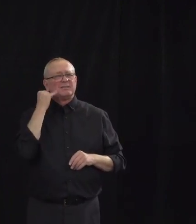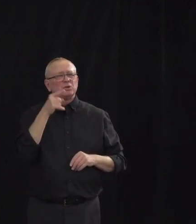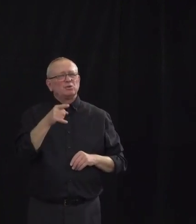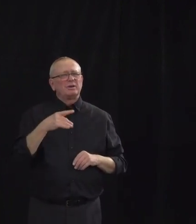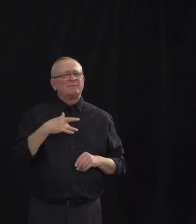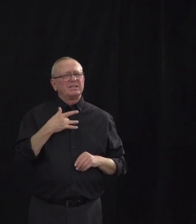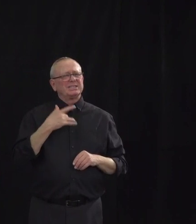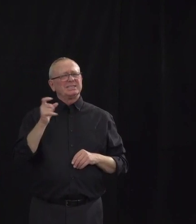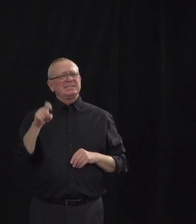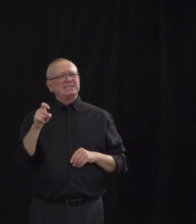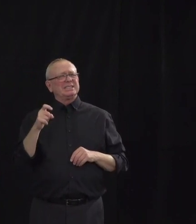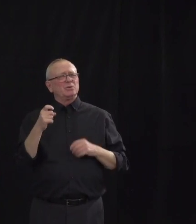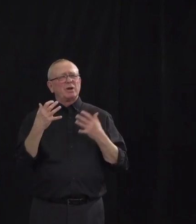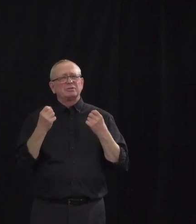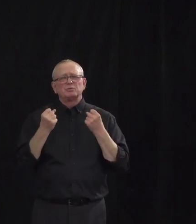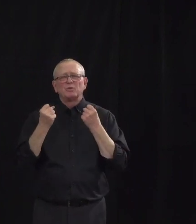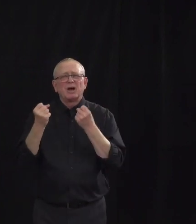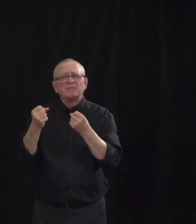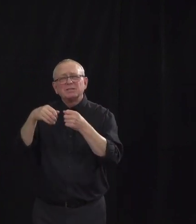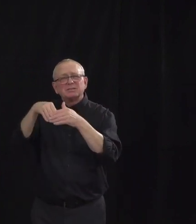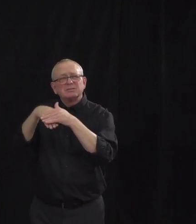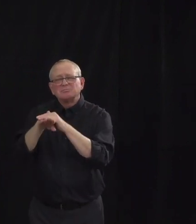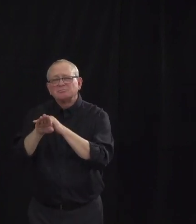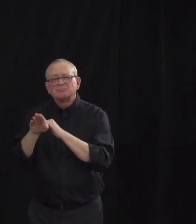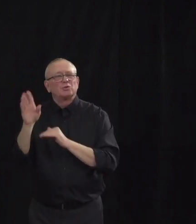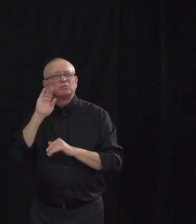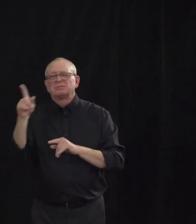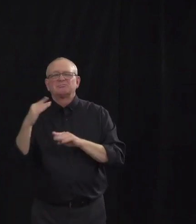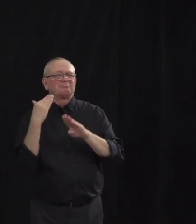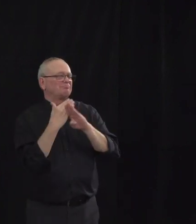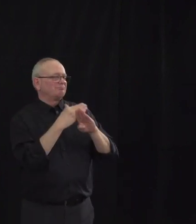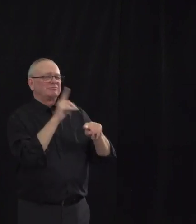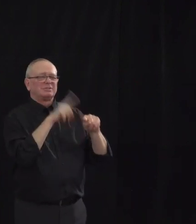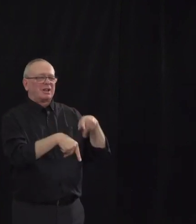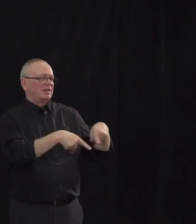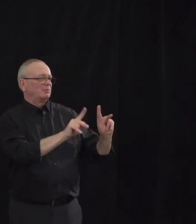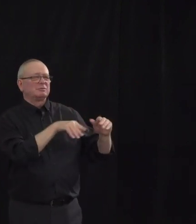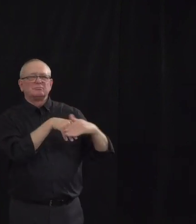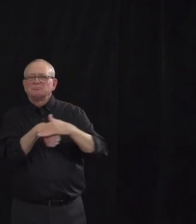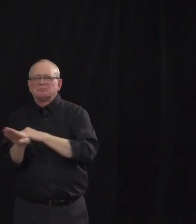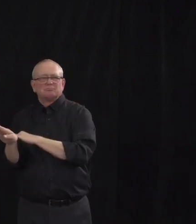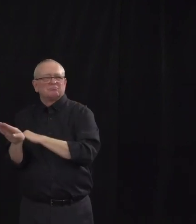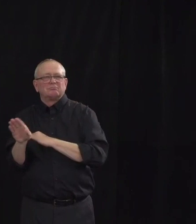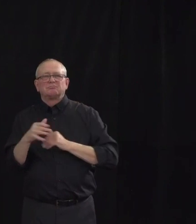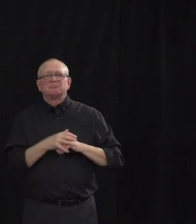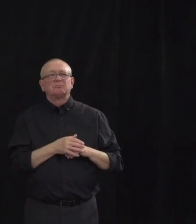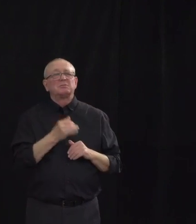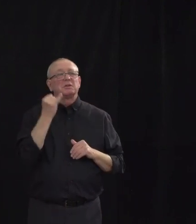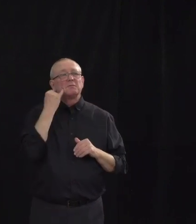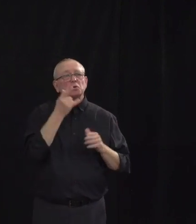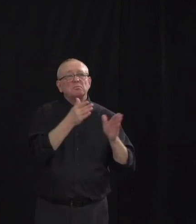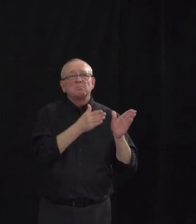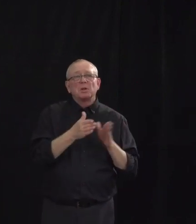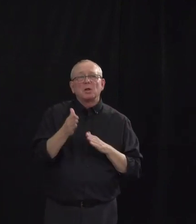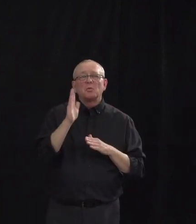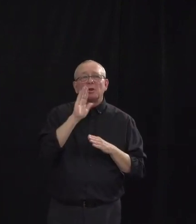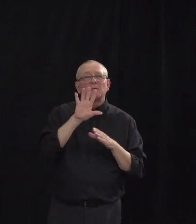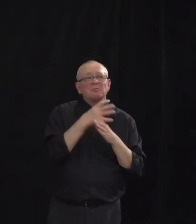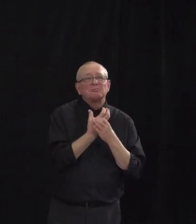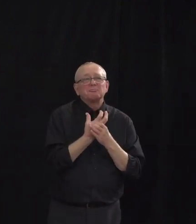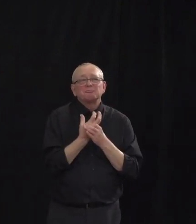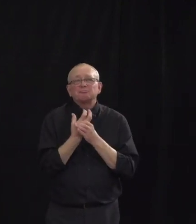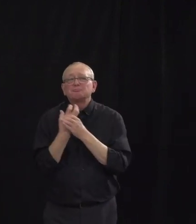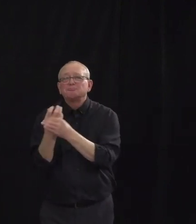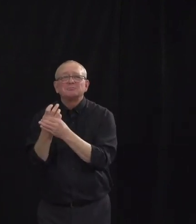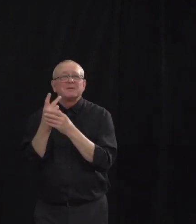plans to drive and visit one of these areas in the coming days, please cancel your plans. We recognize that this news is disappointing to our avid